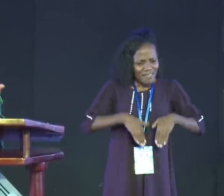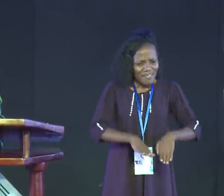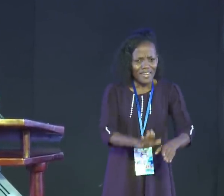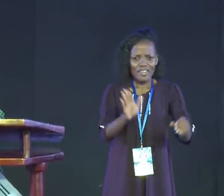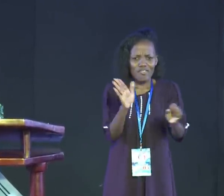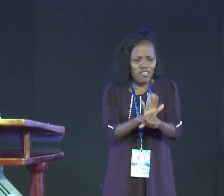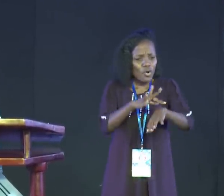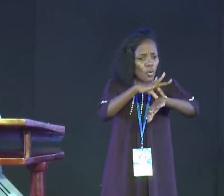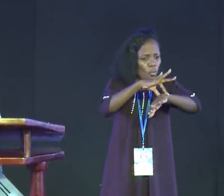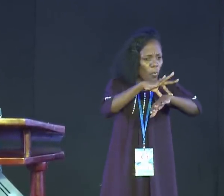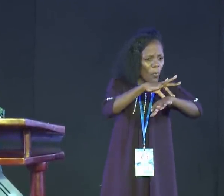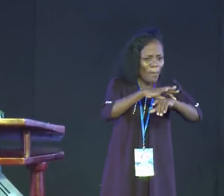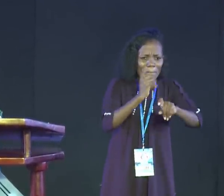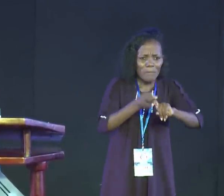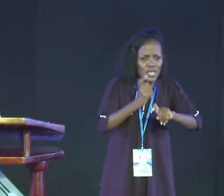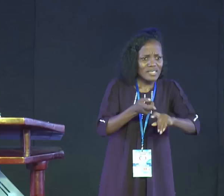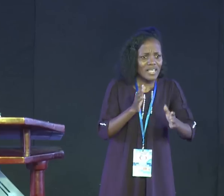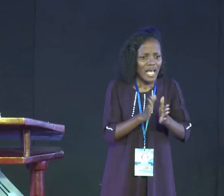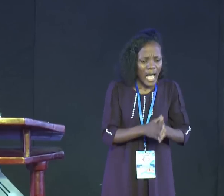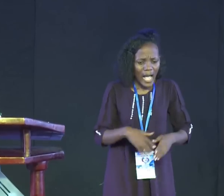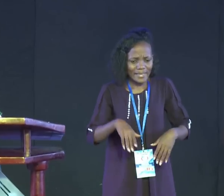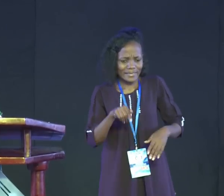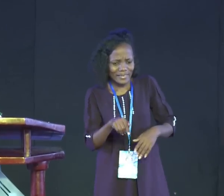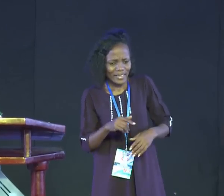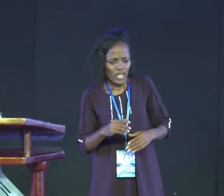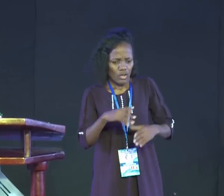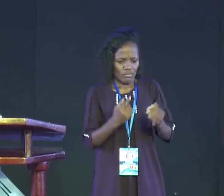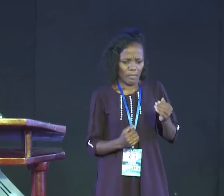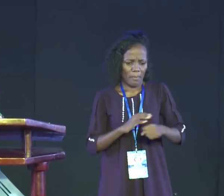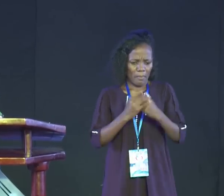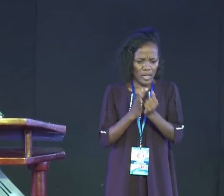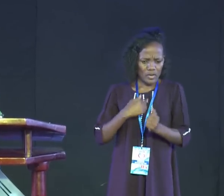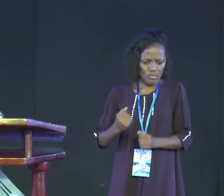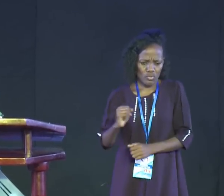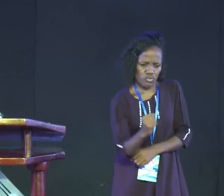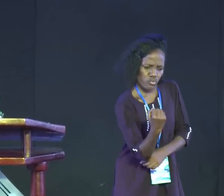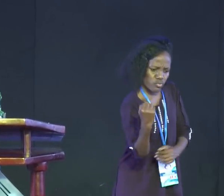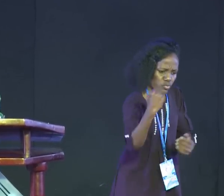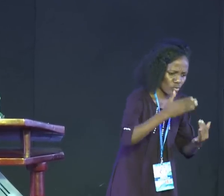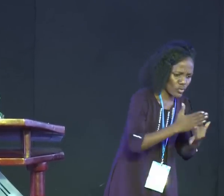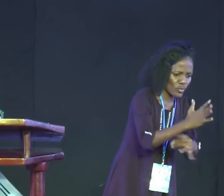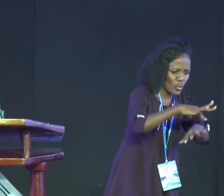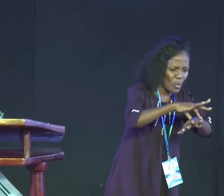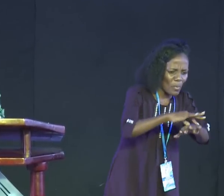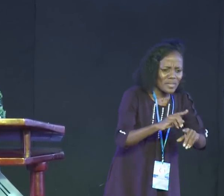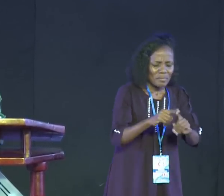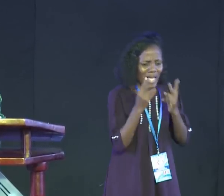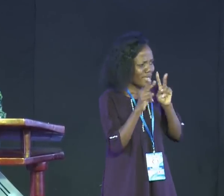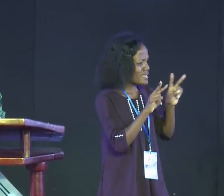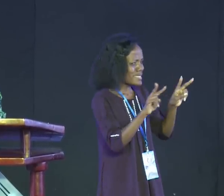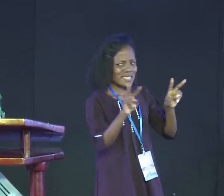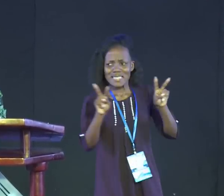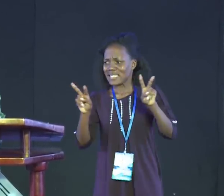bones. Then he caused me to pass by them all around, and behold, there were very many in the open